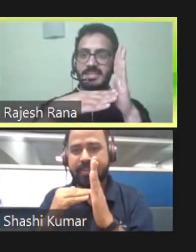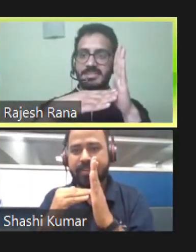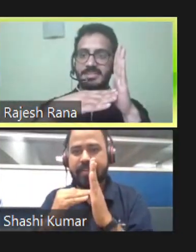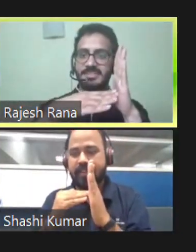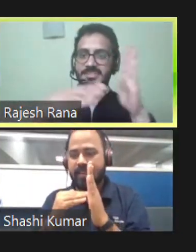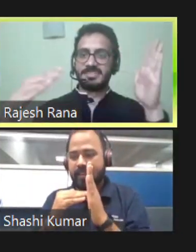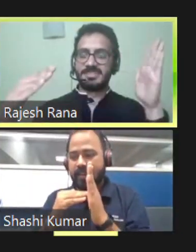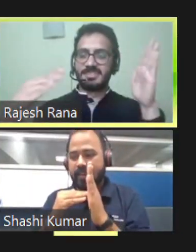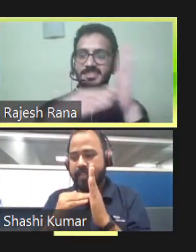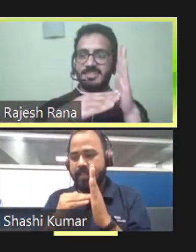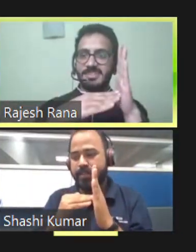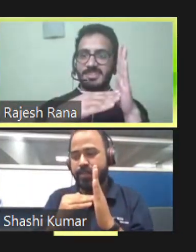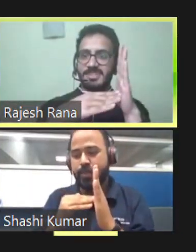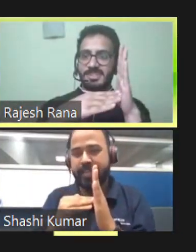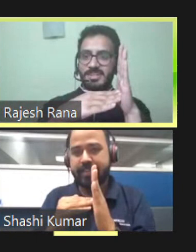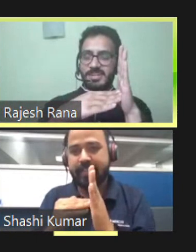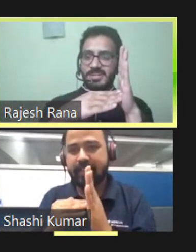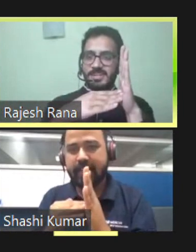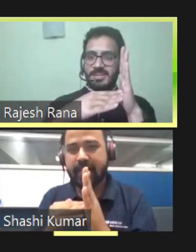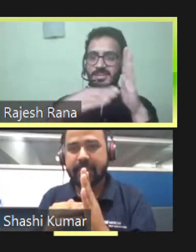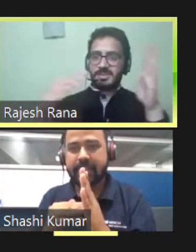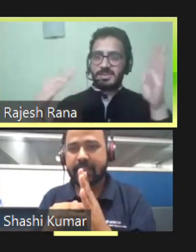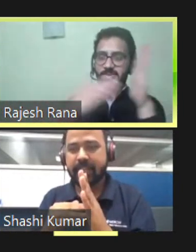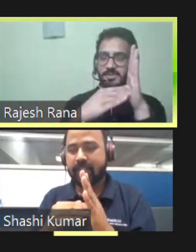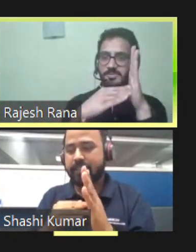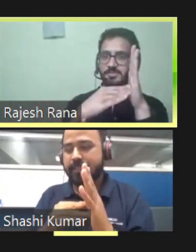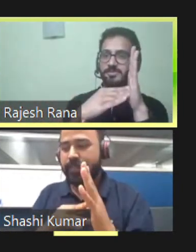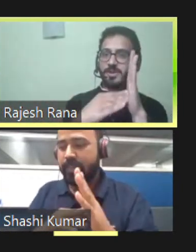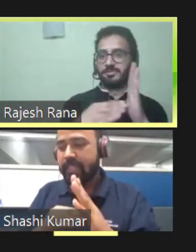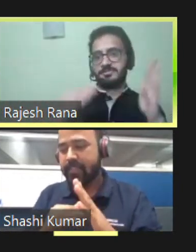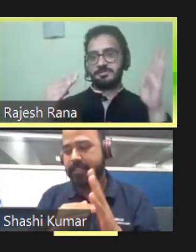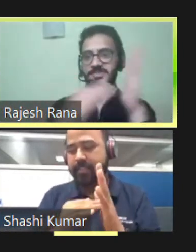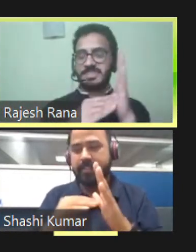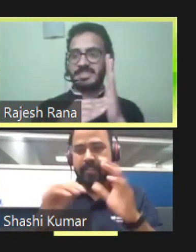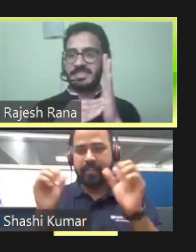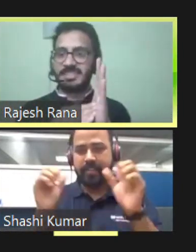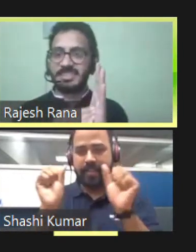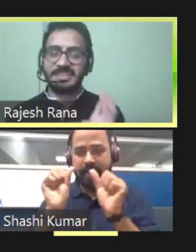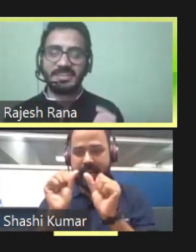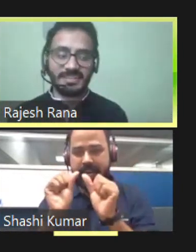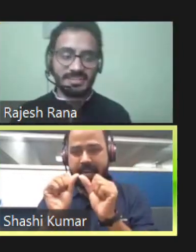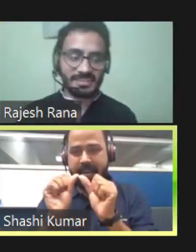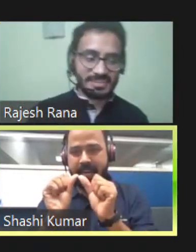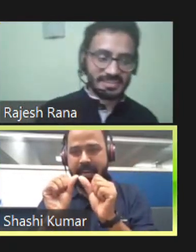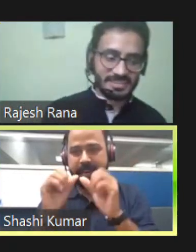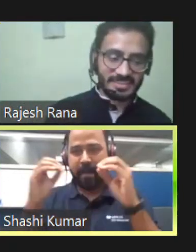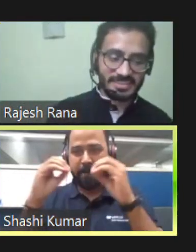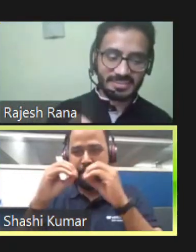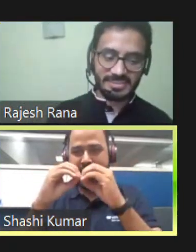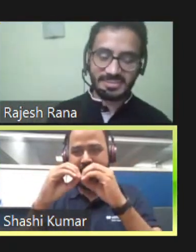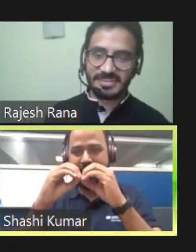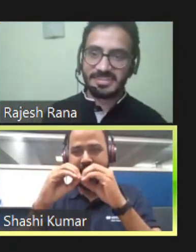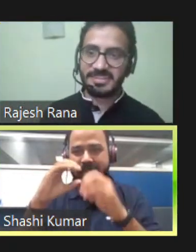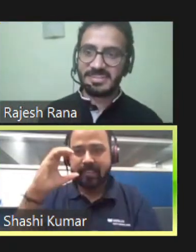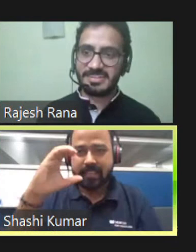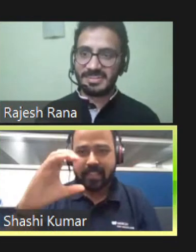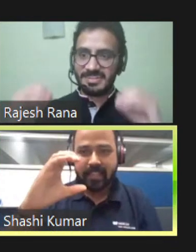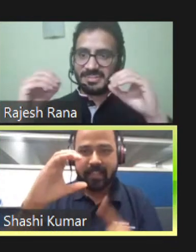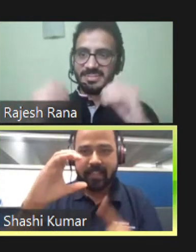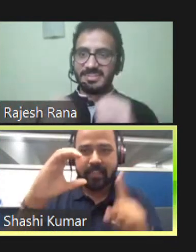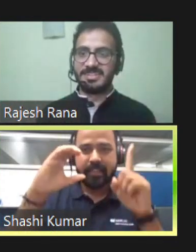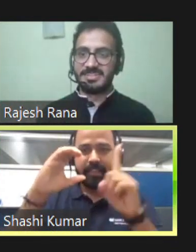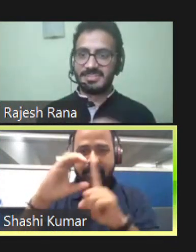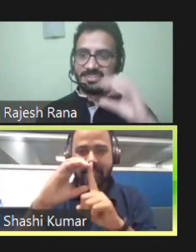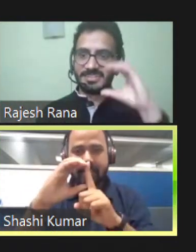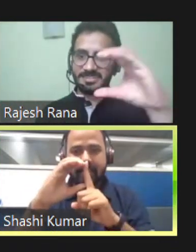Z. Right? Let's do it again, guys. So Wow. yes, A, B,